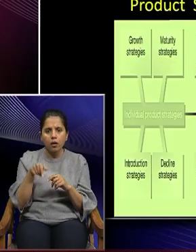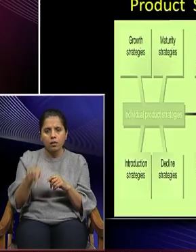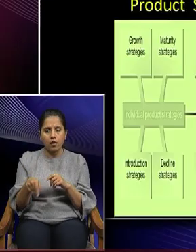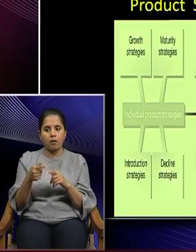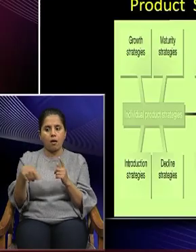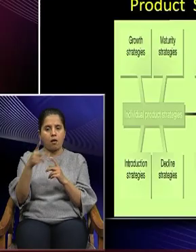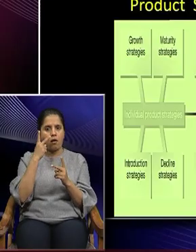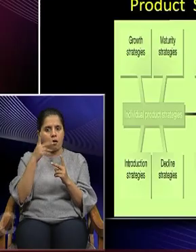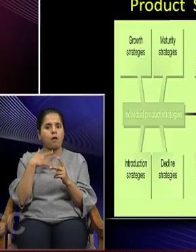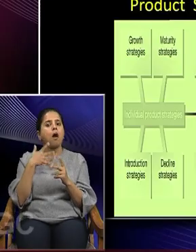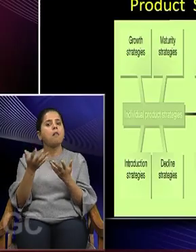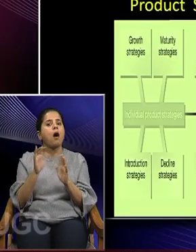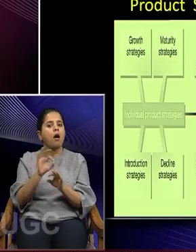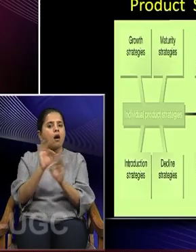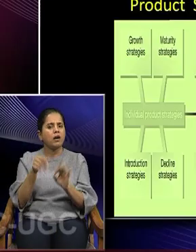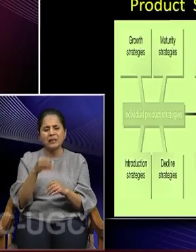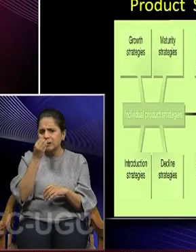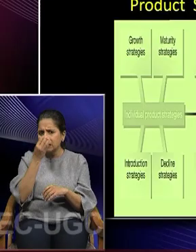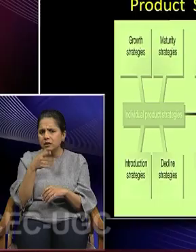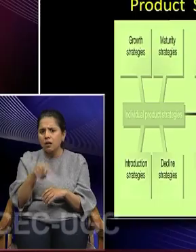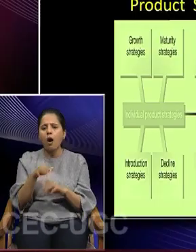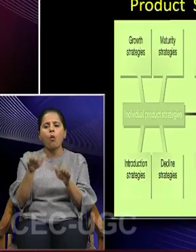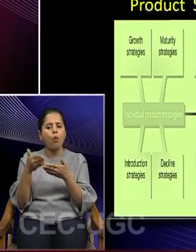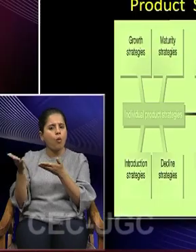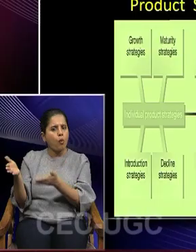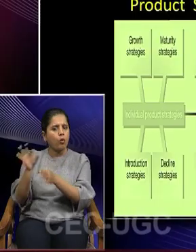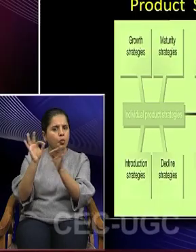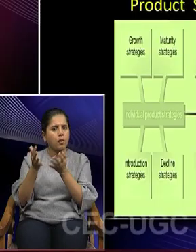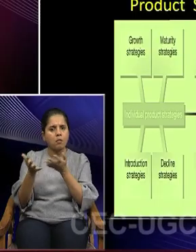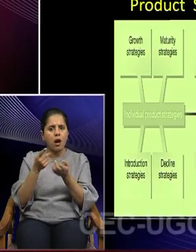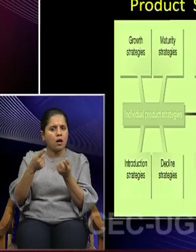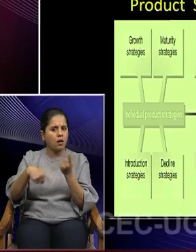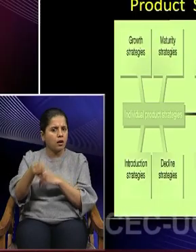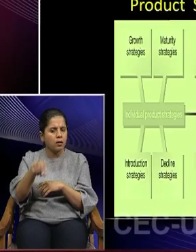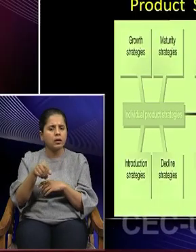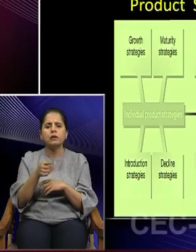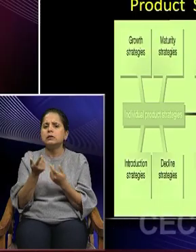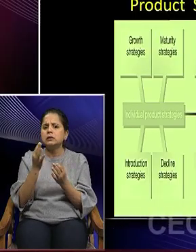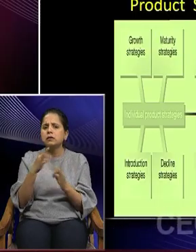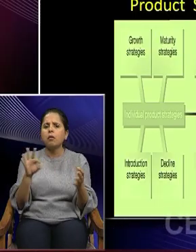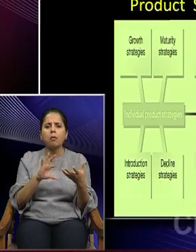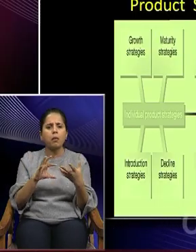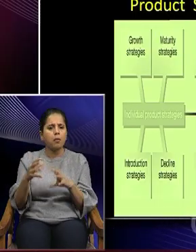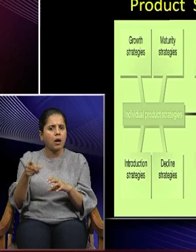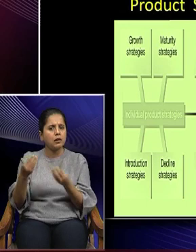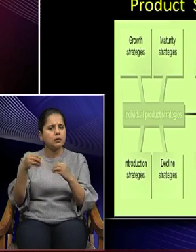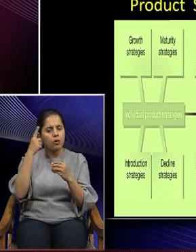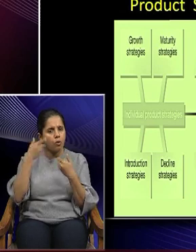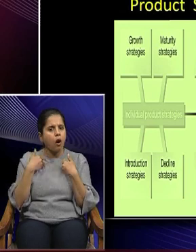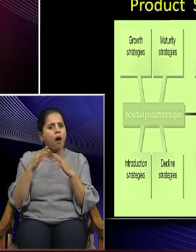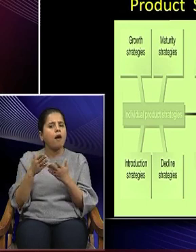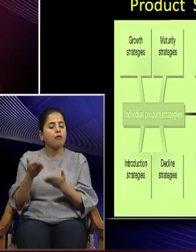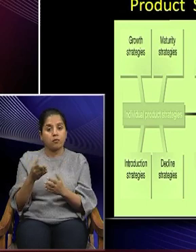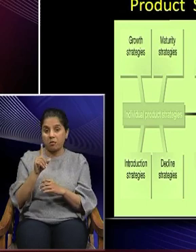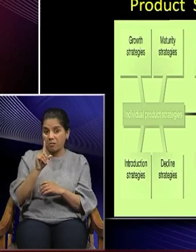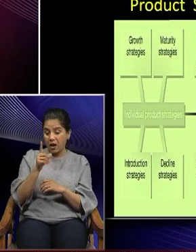market, we assume that it is so easy to introduce a product, marketer is simply manufacturing and selling it to us. But if